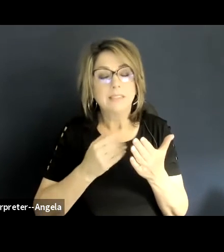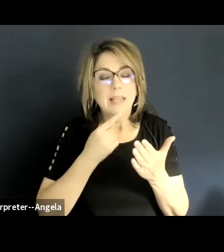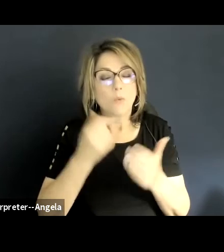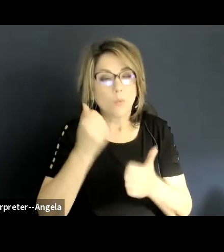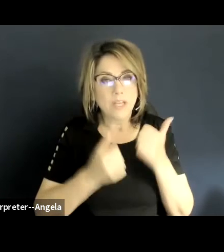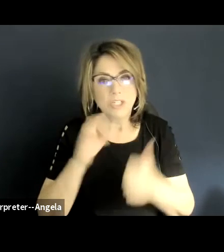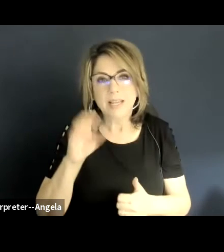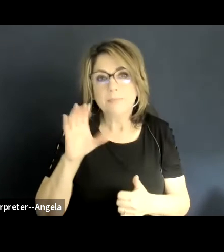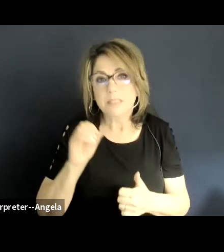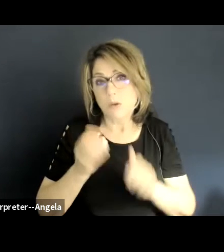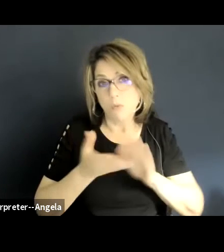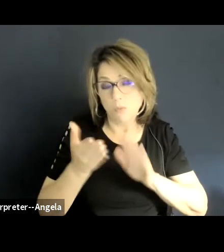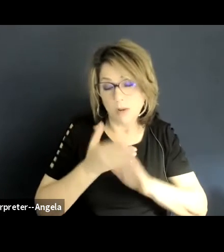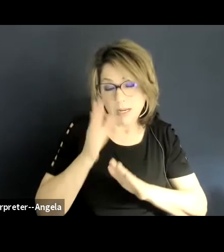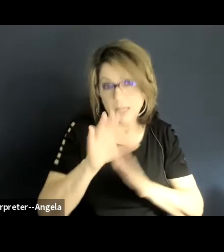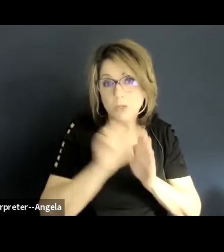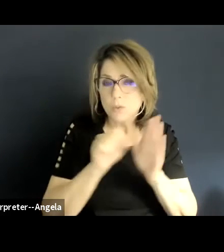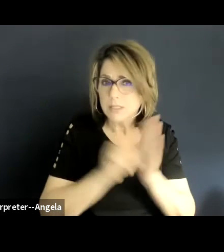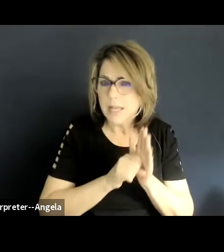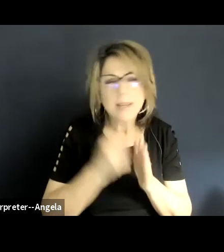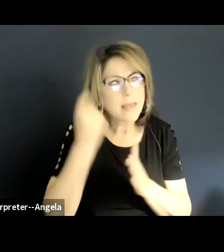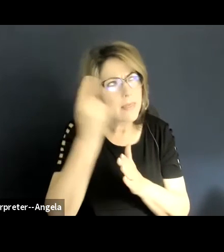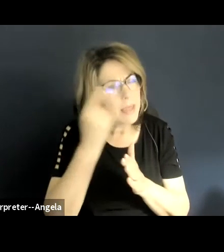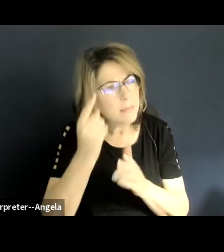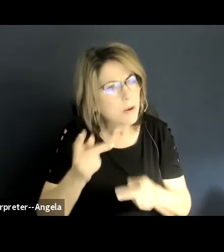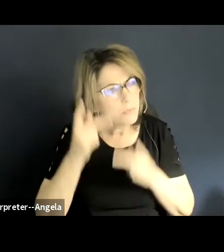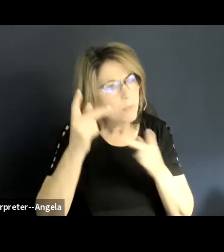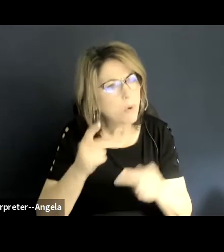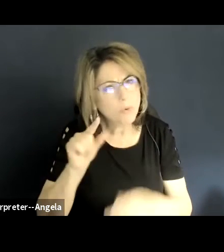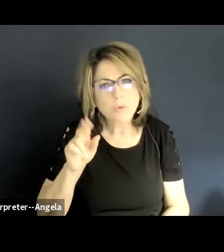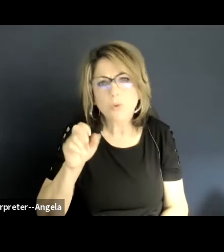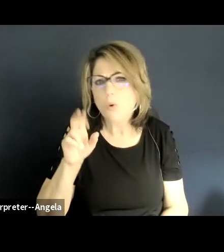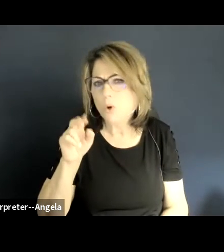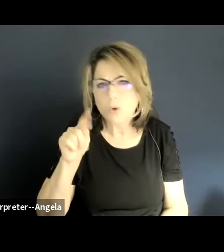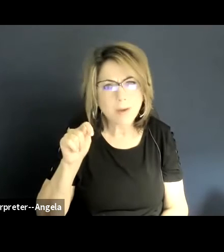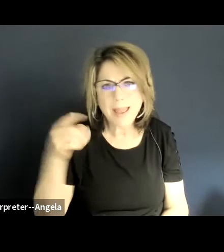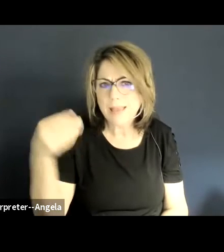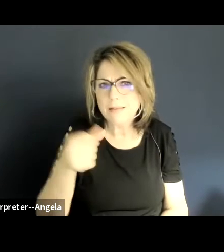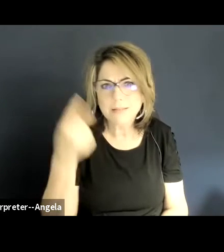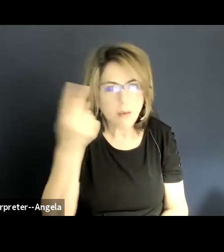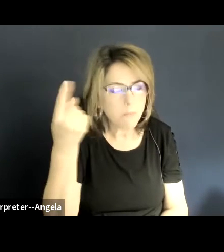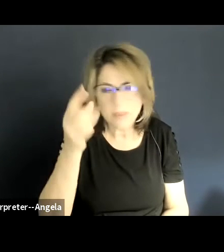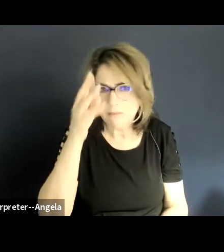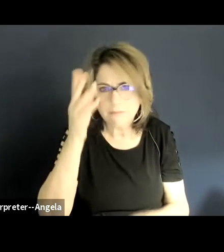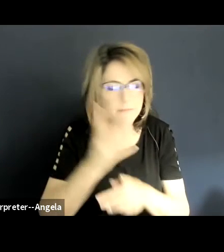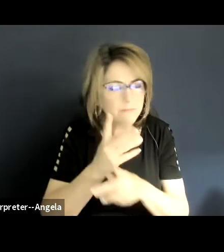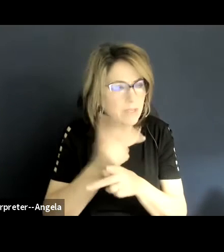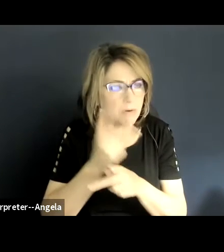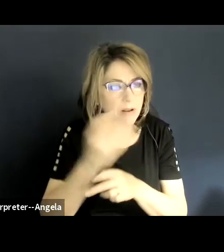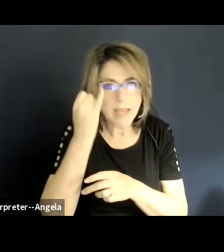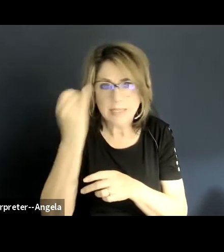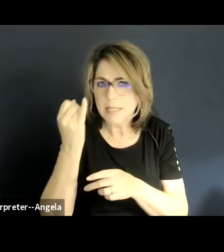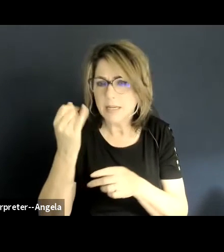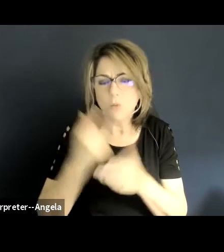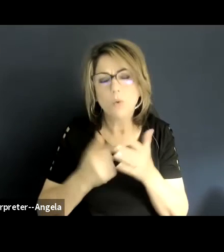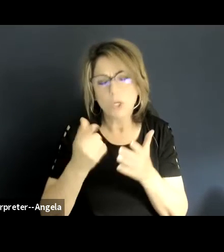And put forth a proposal. Think about just like a grant or something. Come up with an idea on what you're wanting to address